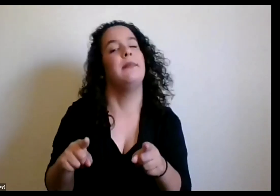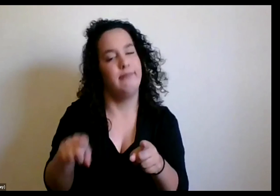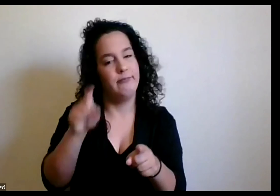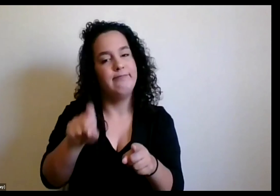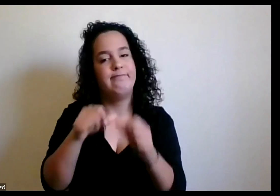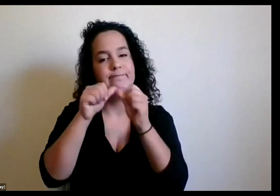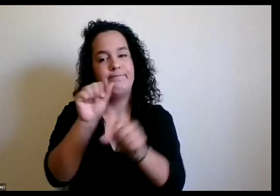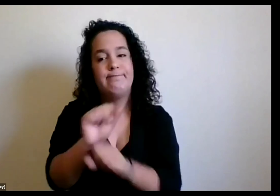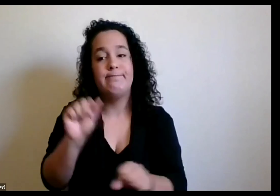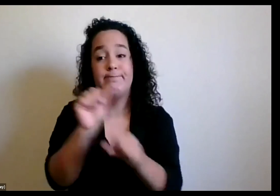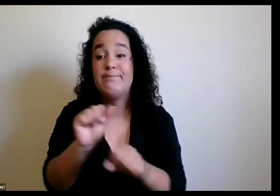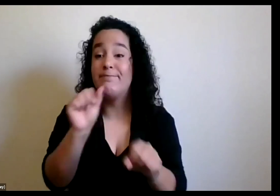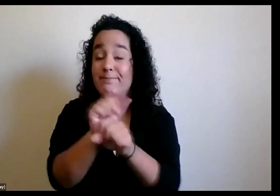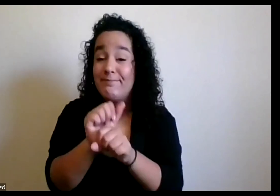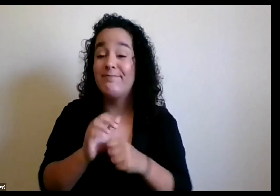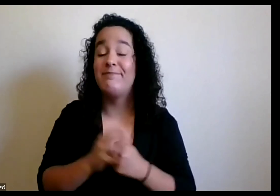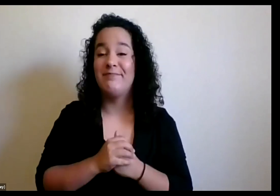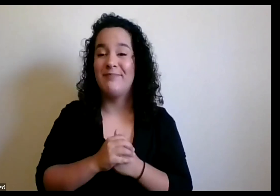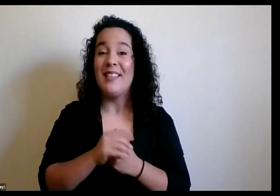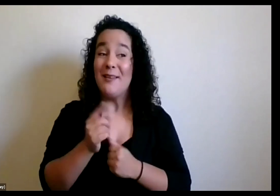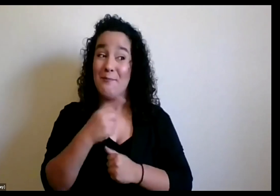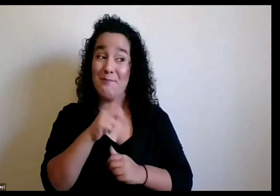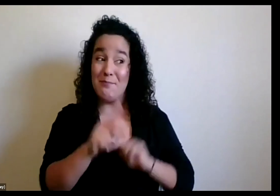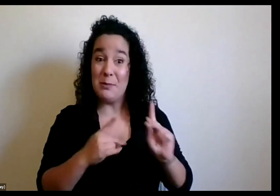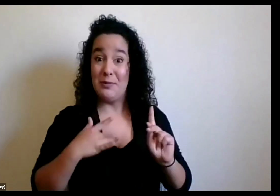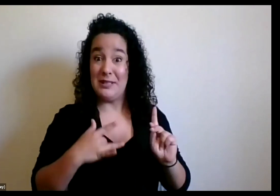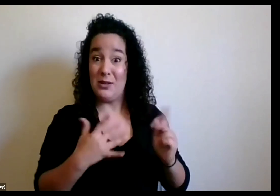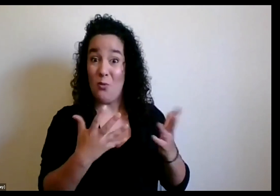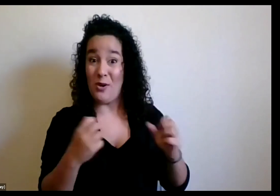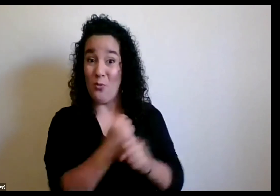that space where they want to win, and they want to win now.